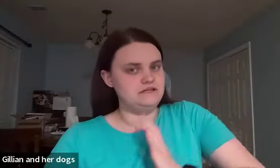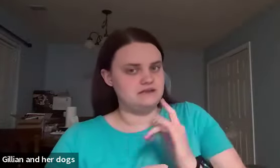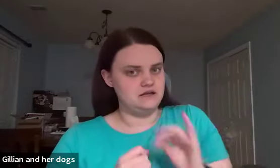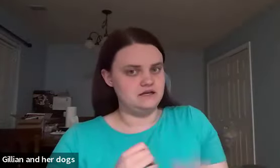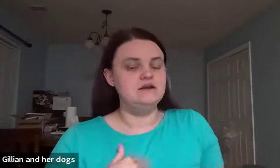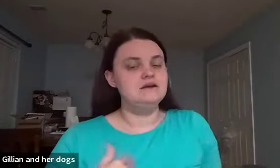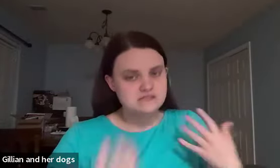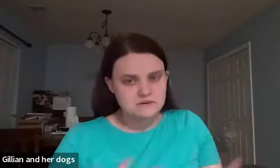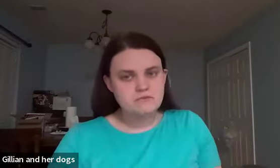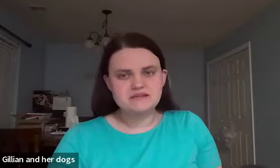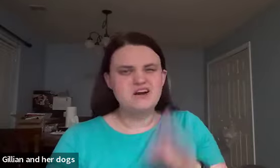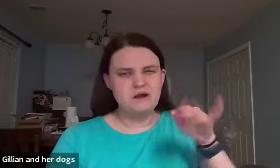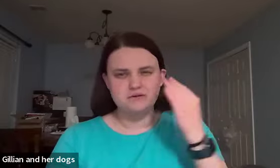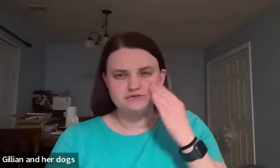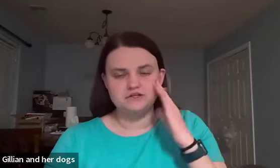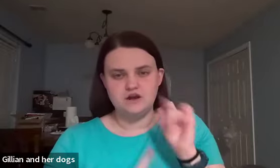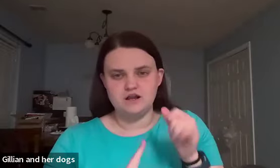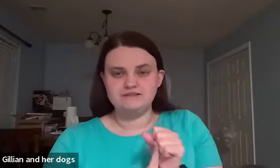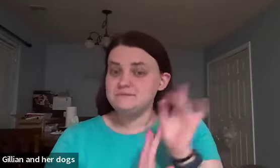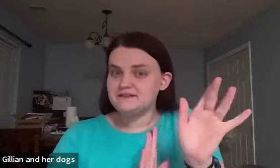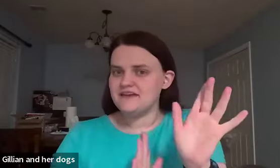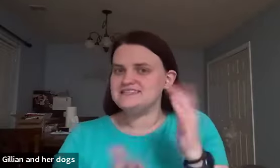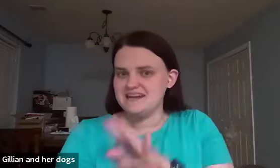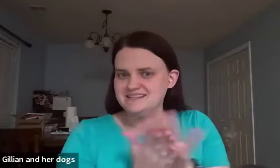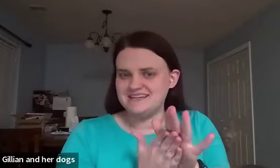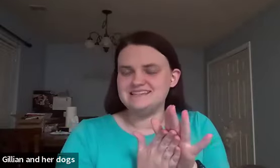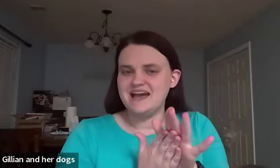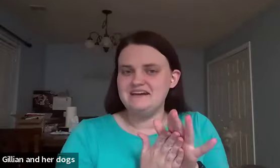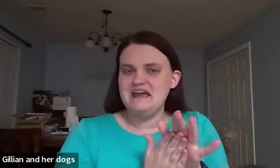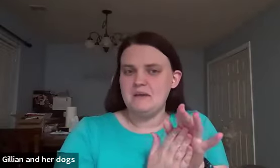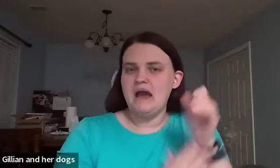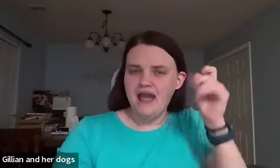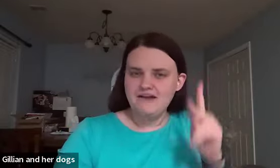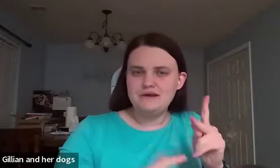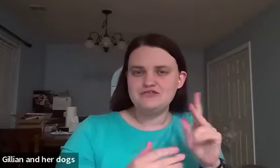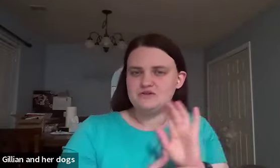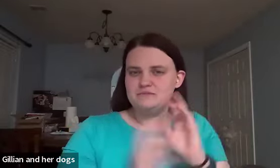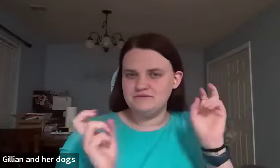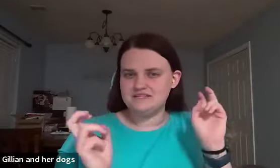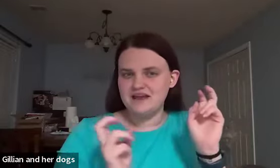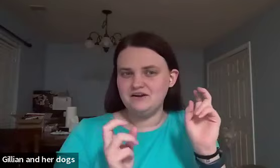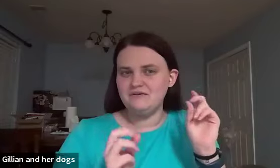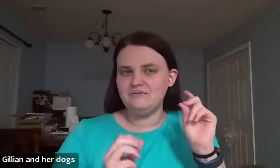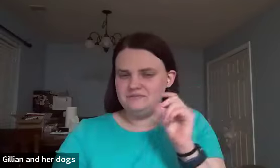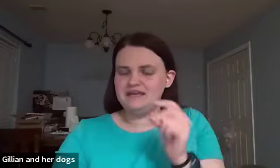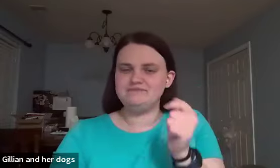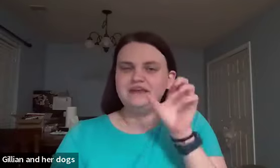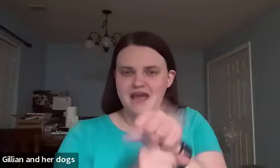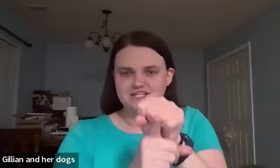formally sign it. Some people might say, "Oh, I know which one you're talking about." Typically, that's the nice thing is that about halfway through the movie title, they catch it